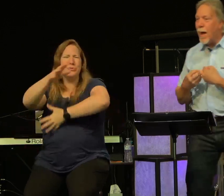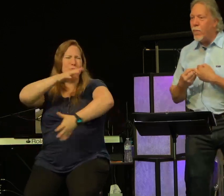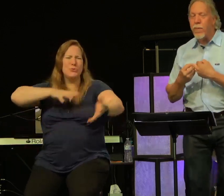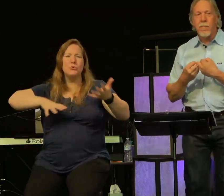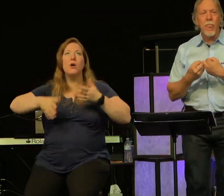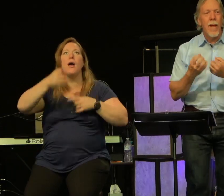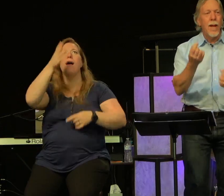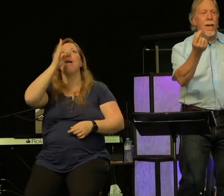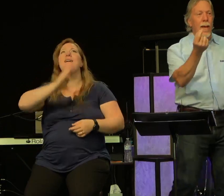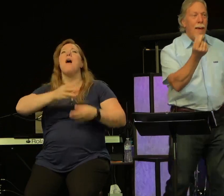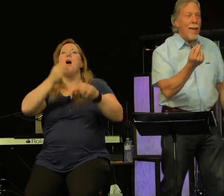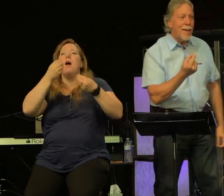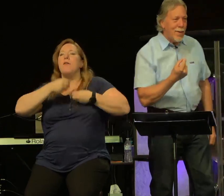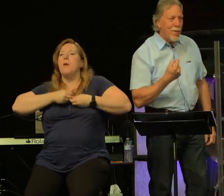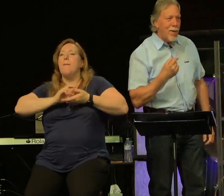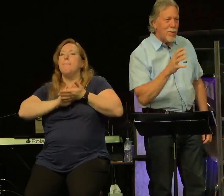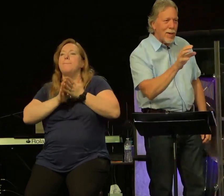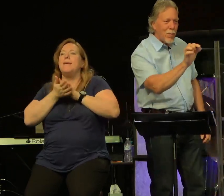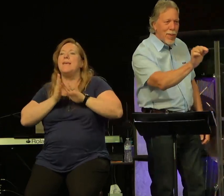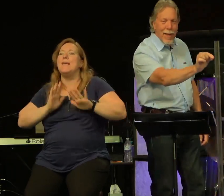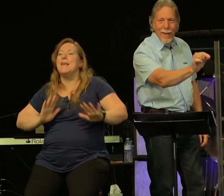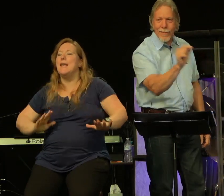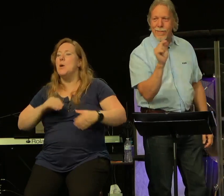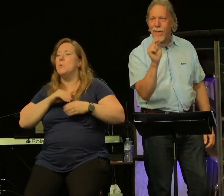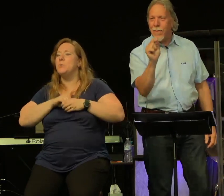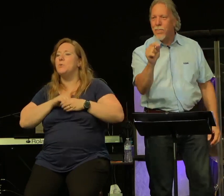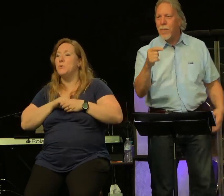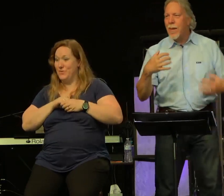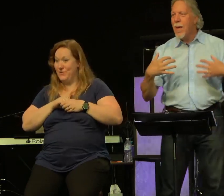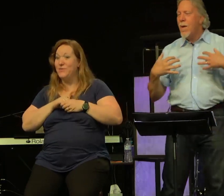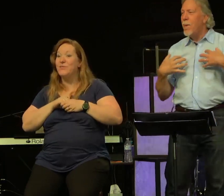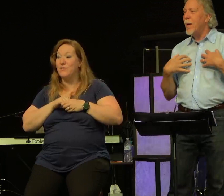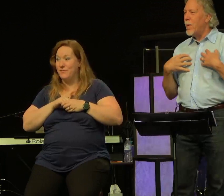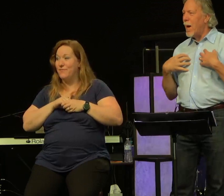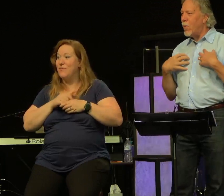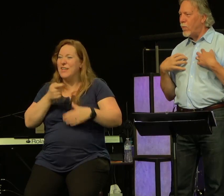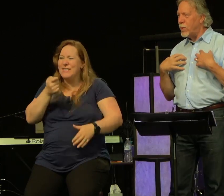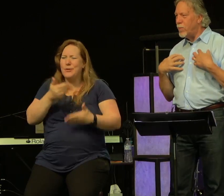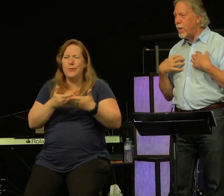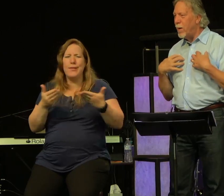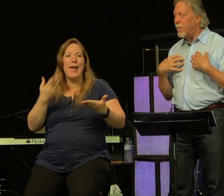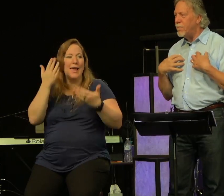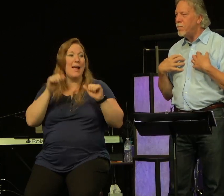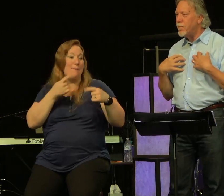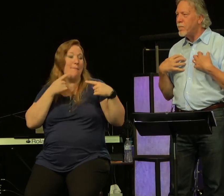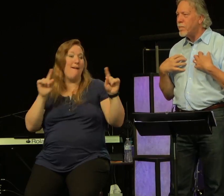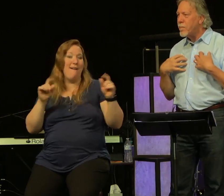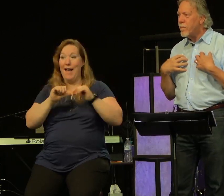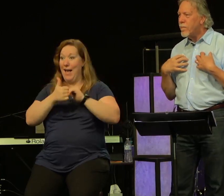your life. He can do those little things by the power of His Spirit.